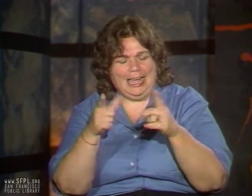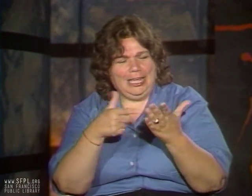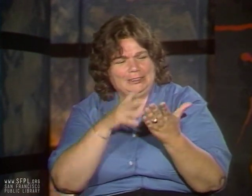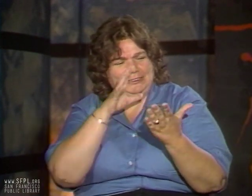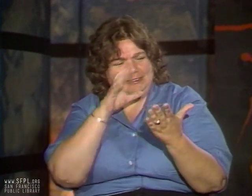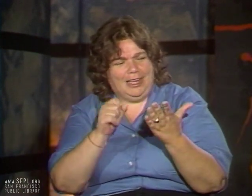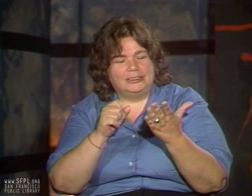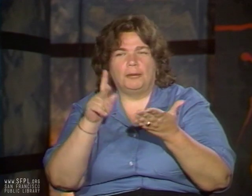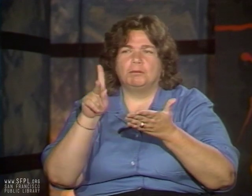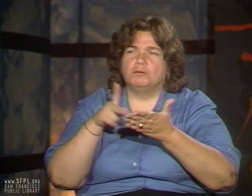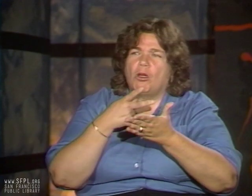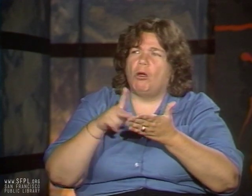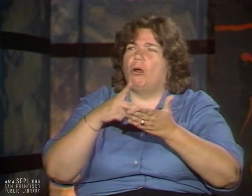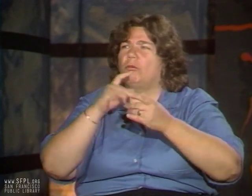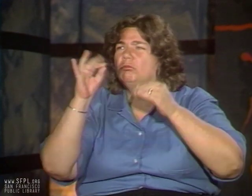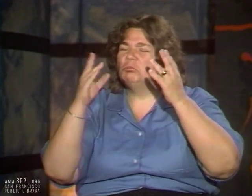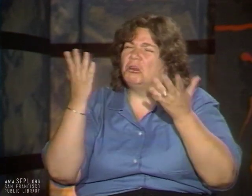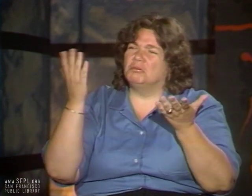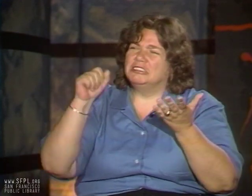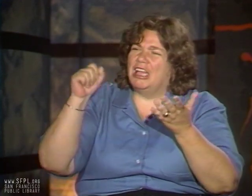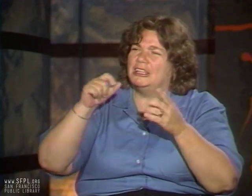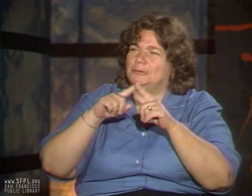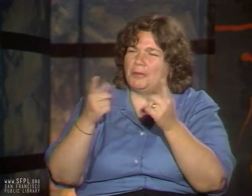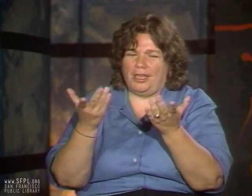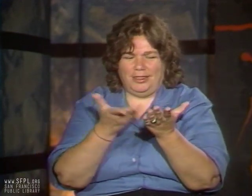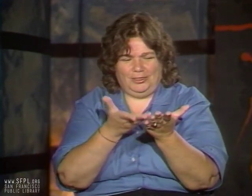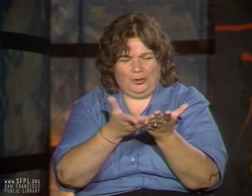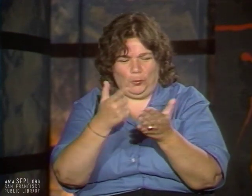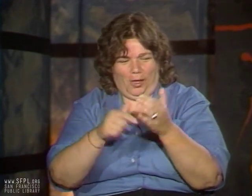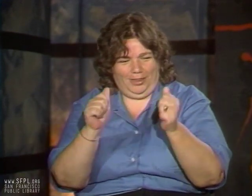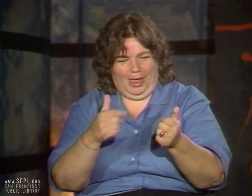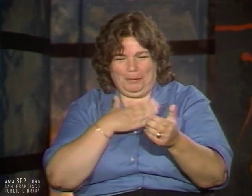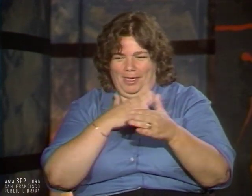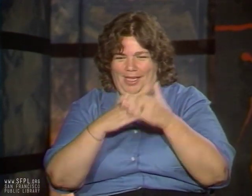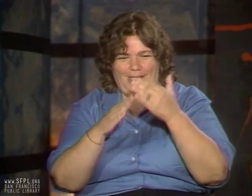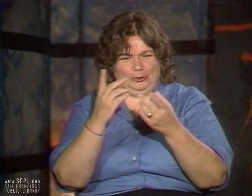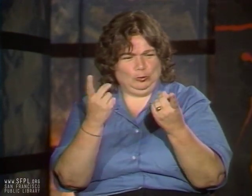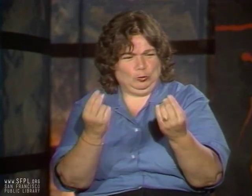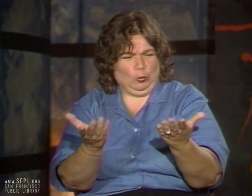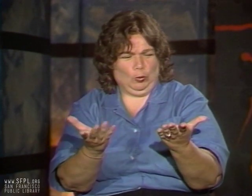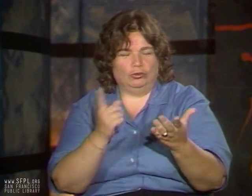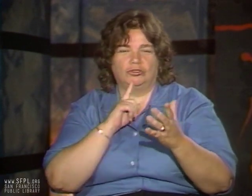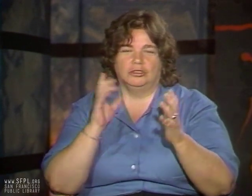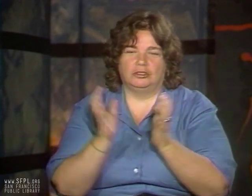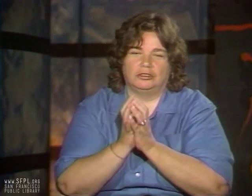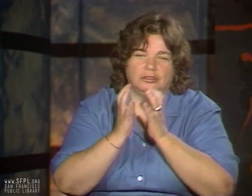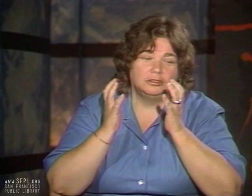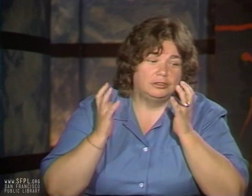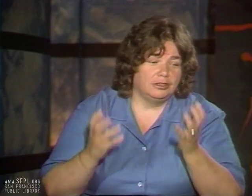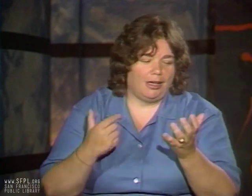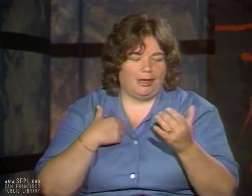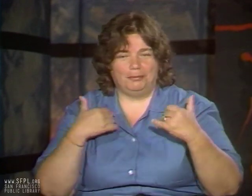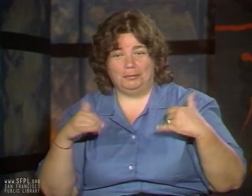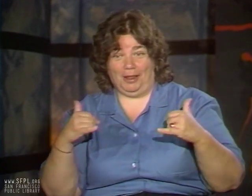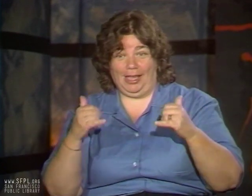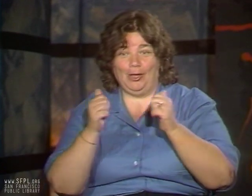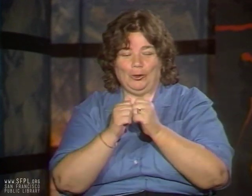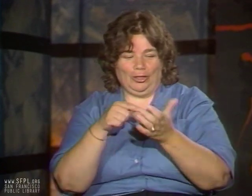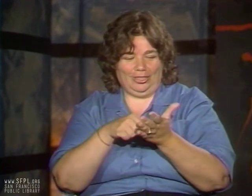to develop a piece that would personify the qualities unique to the meaning of sign language. There seemed to be all sorts of possibilities. I came across